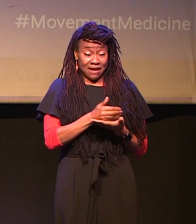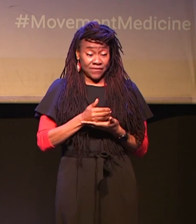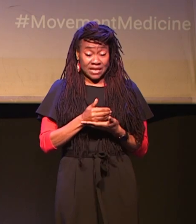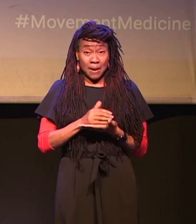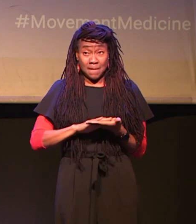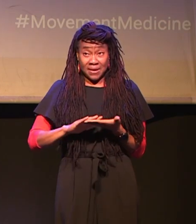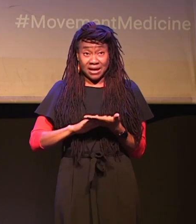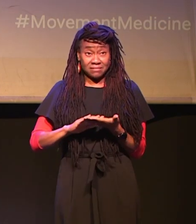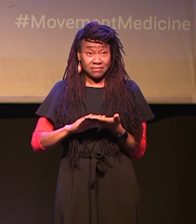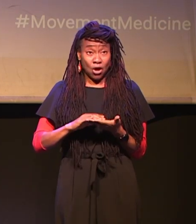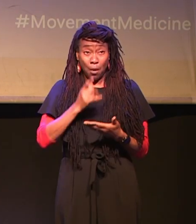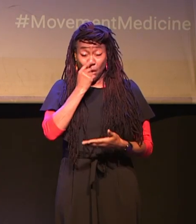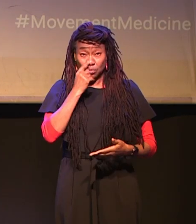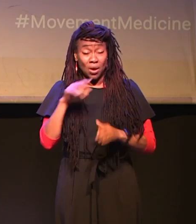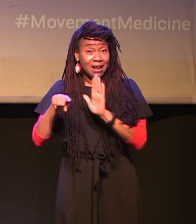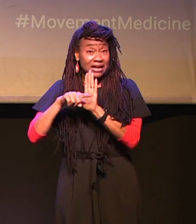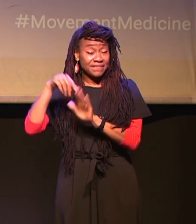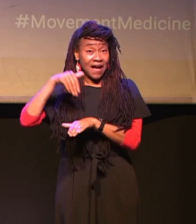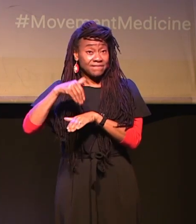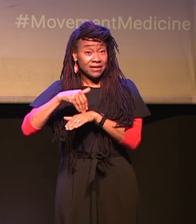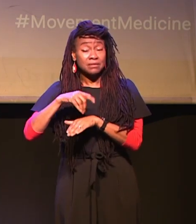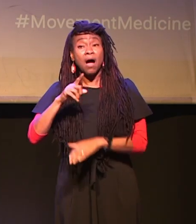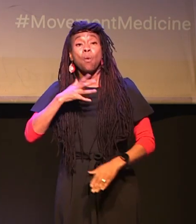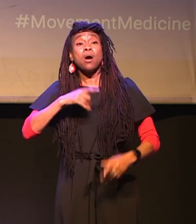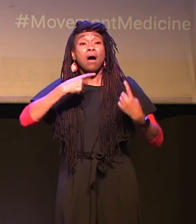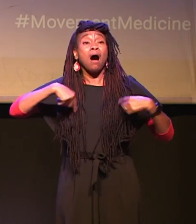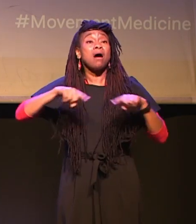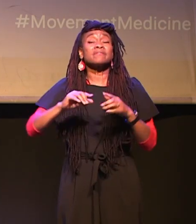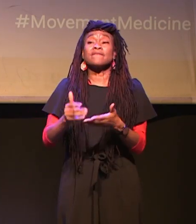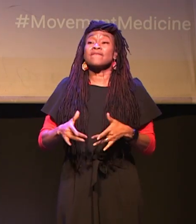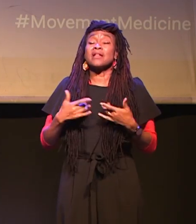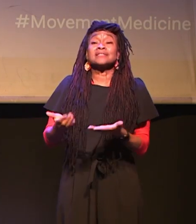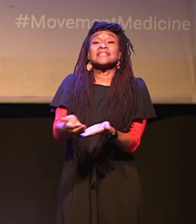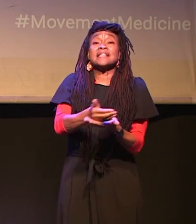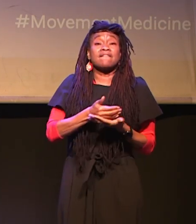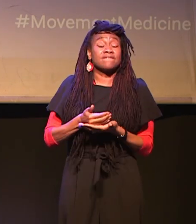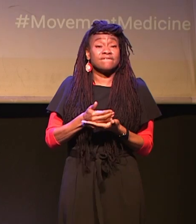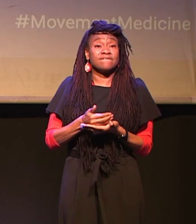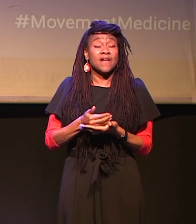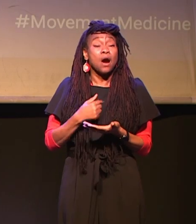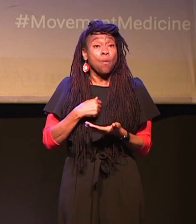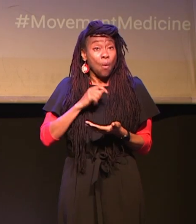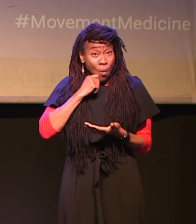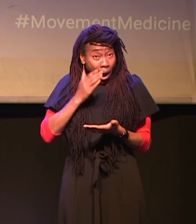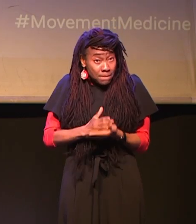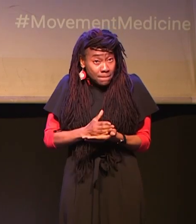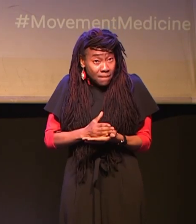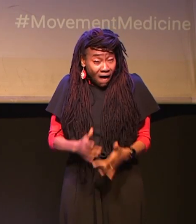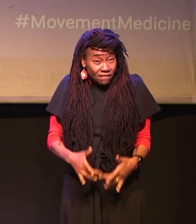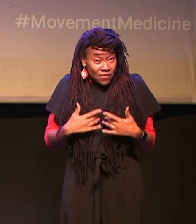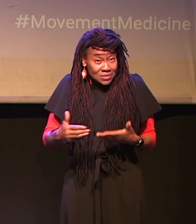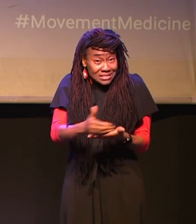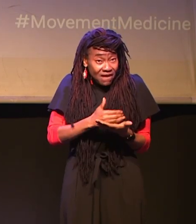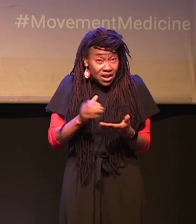And I want us in ourselves to have that sense of safety, not that we will be safe or that it's guaranteed that nothing